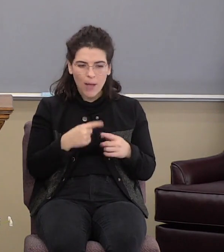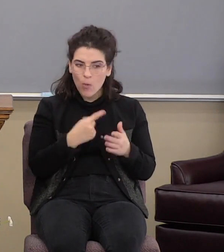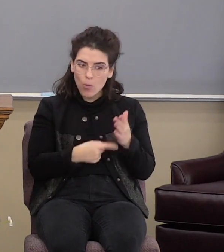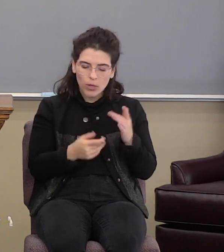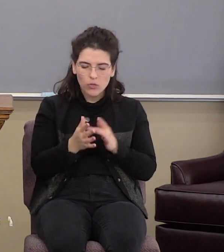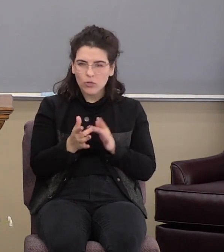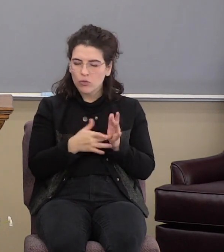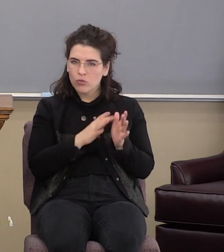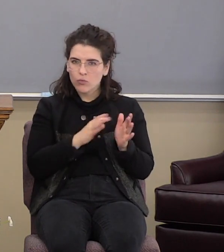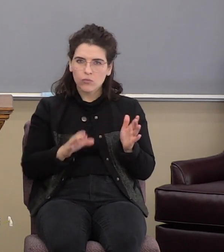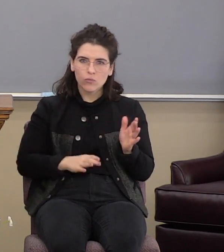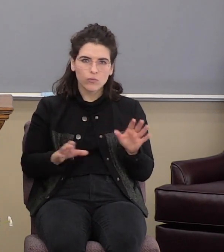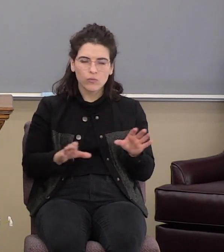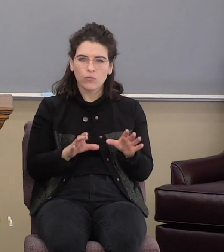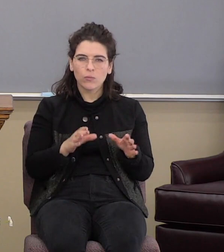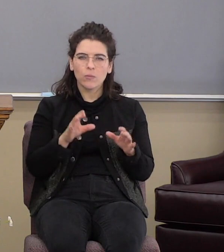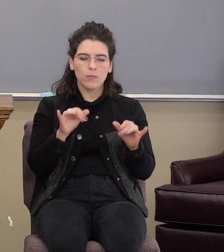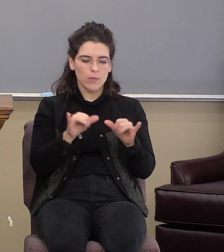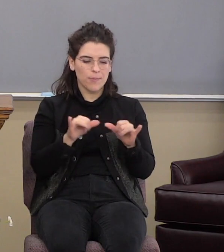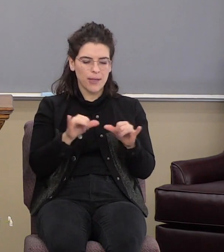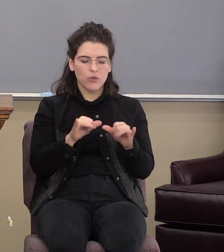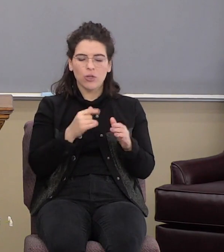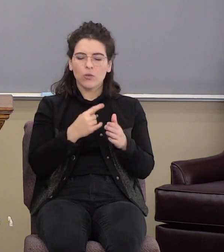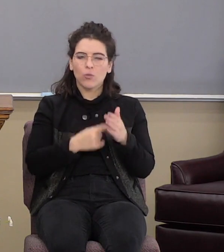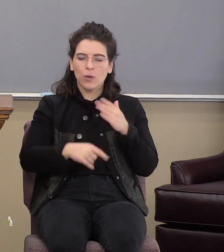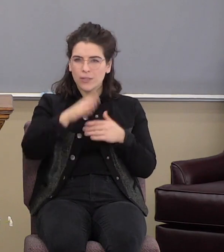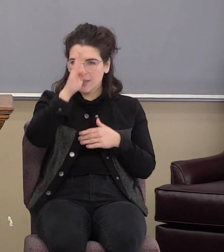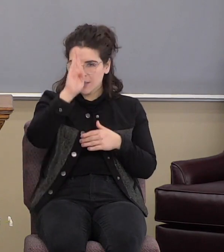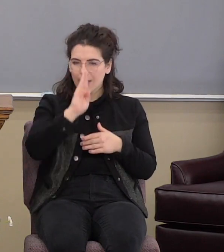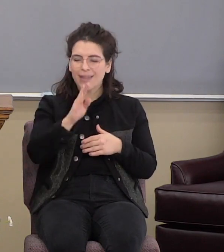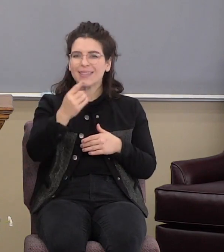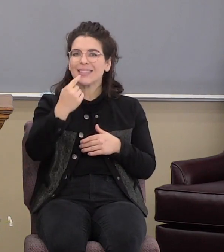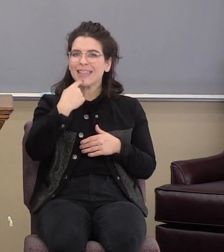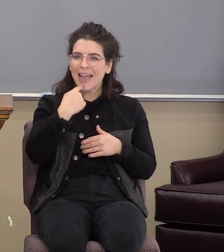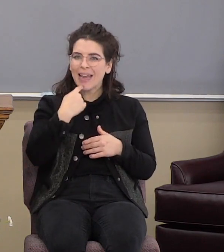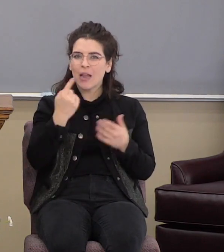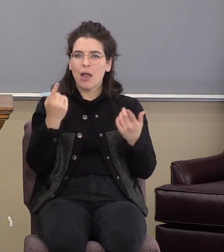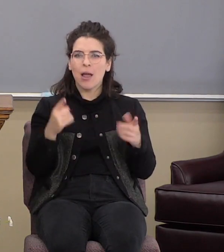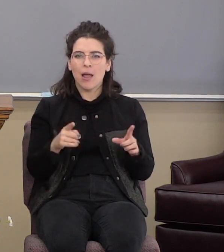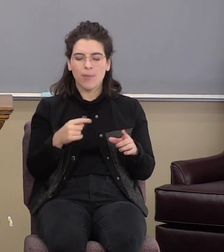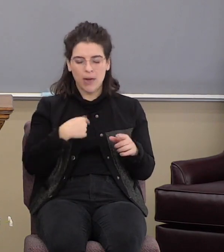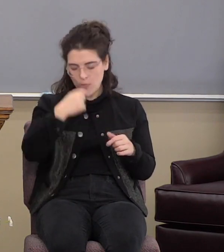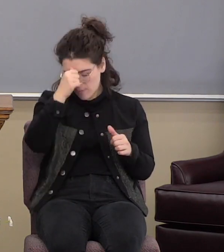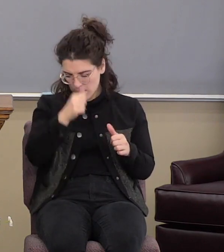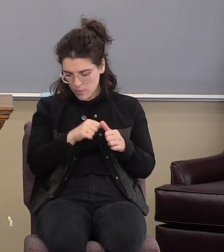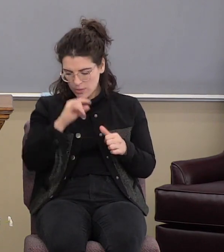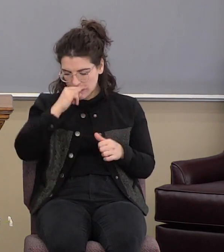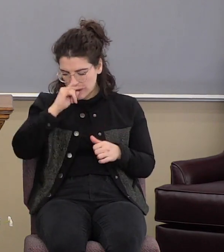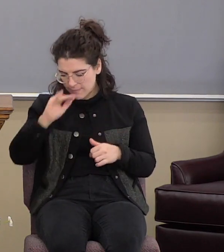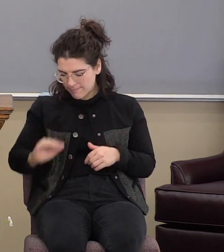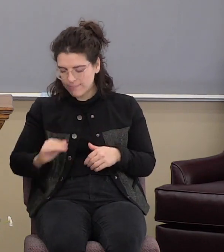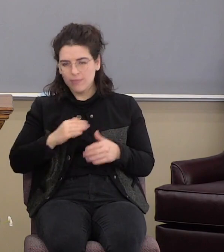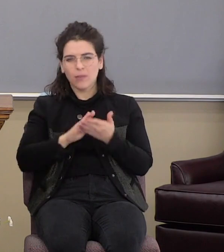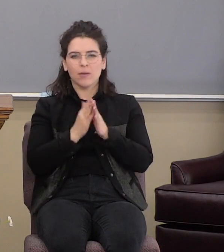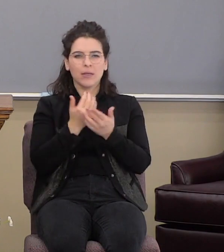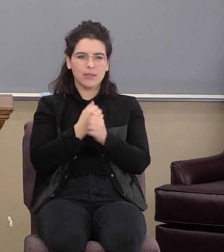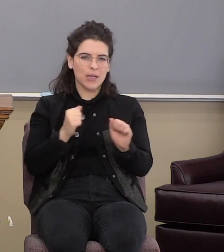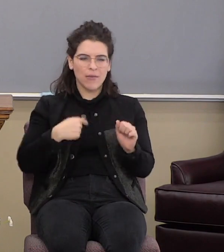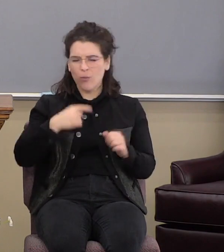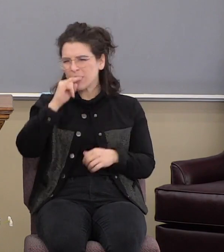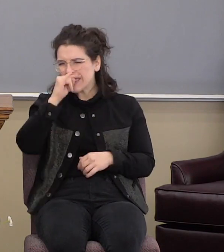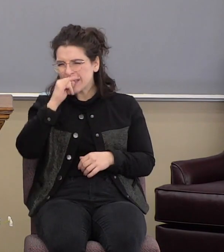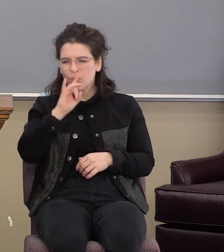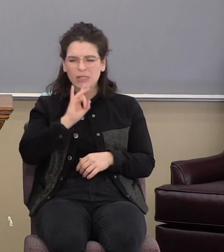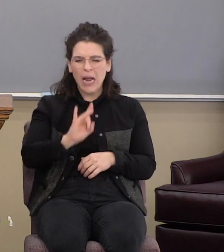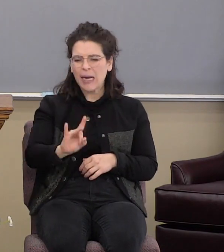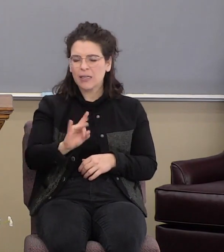Jesus. The measure is, what does God say happened? I remember when I was a kid and I got saved. I was just a kid. I was 8 years old. And I